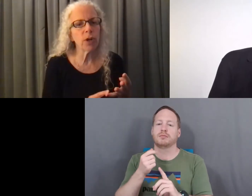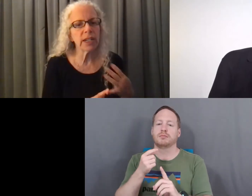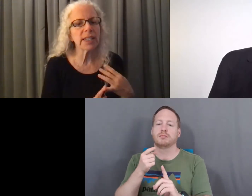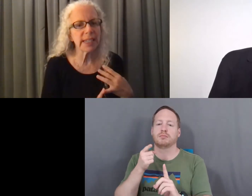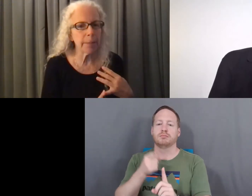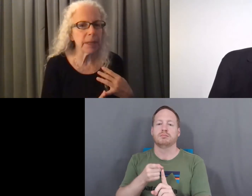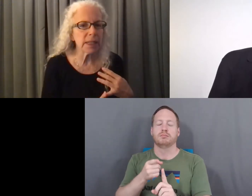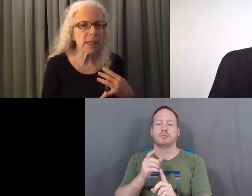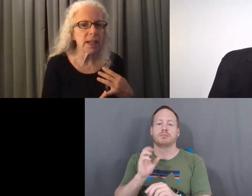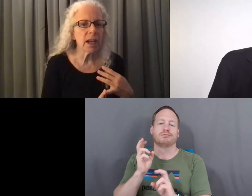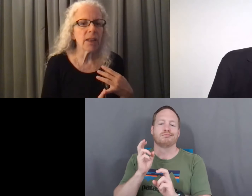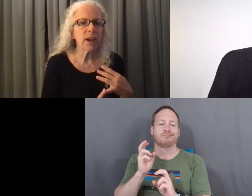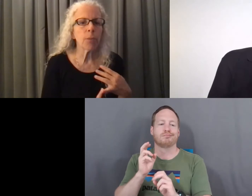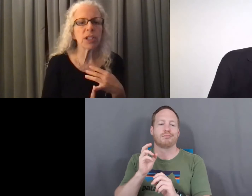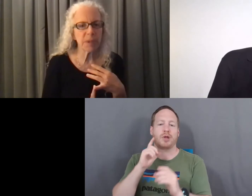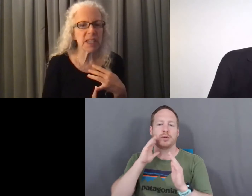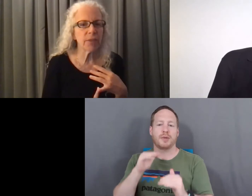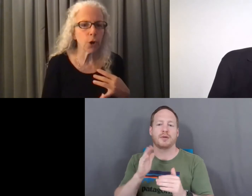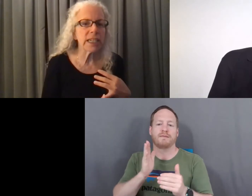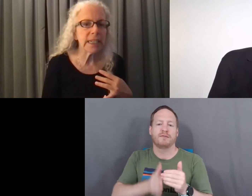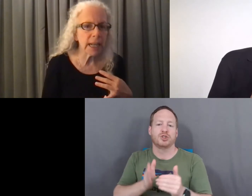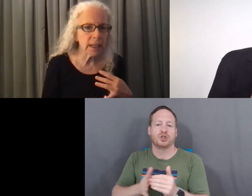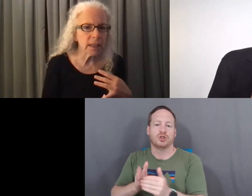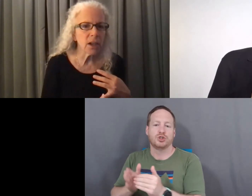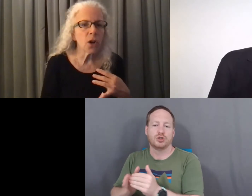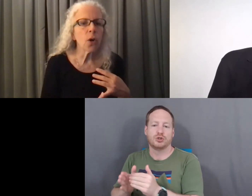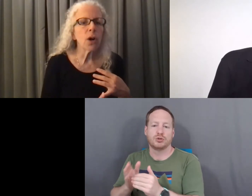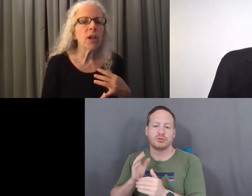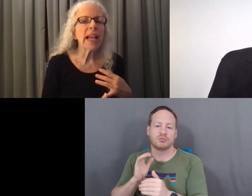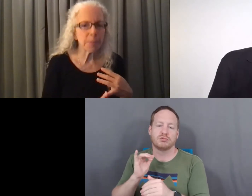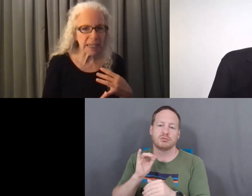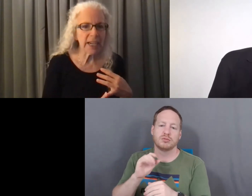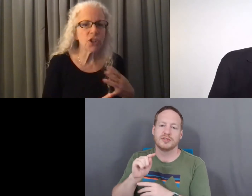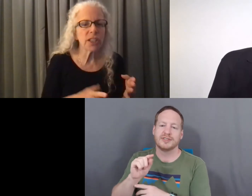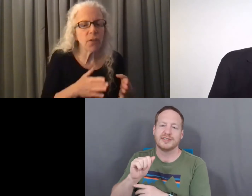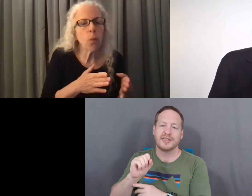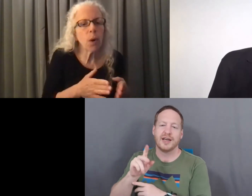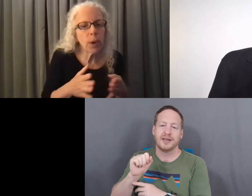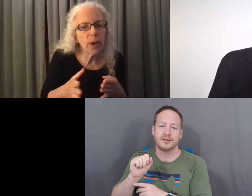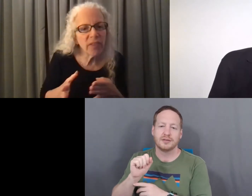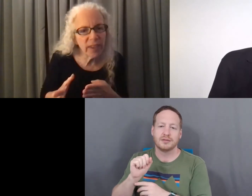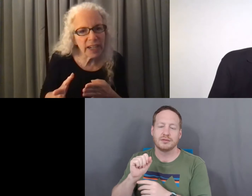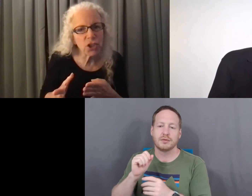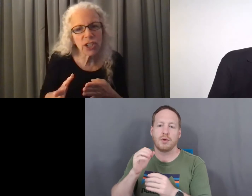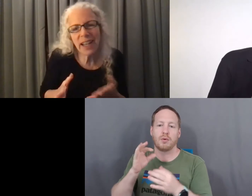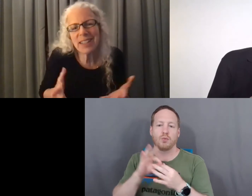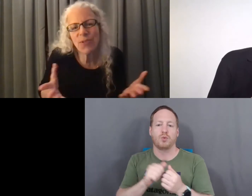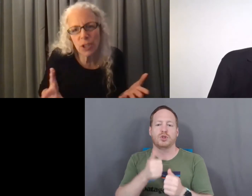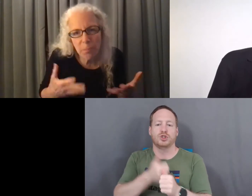into statements that are more specific or detailed expectations of what we would finish as far as